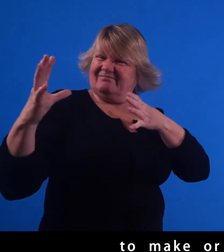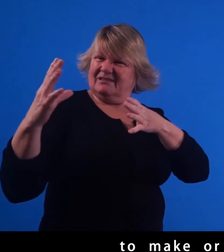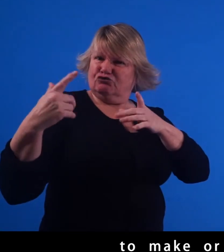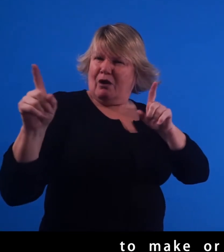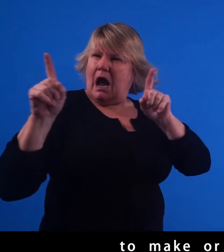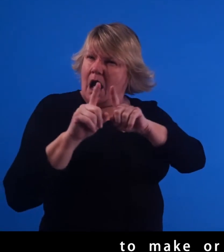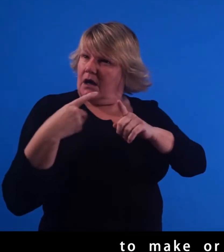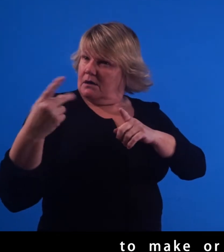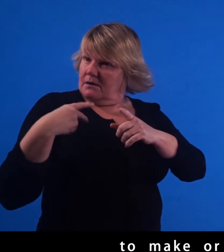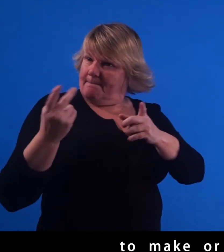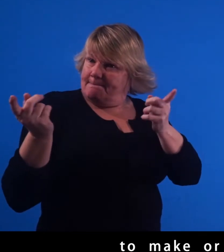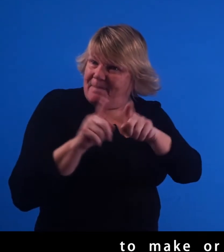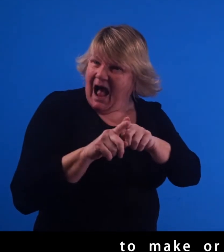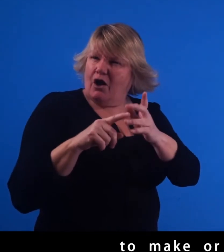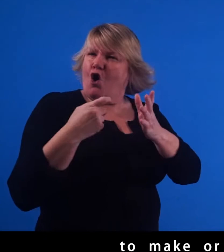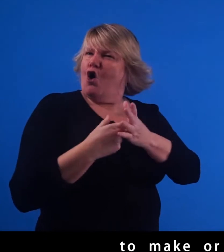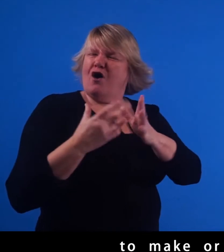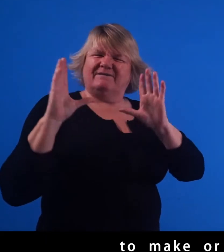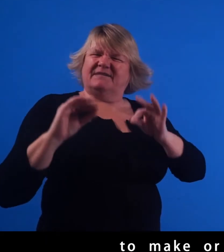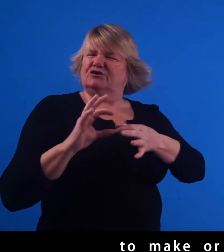with her estranged husband.